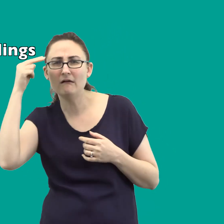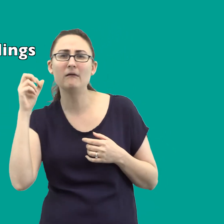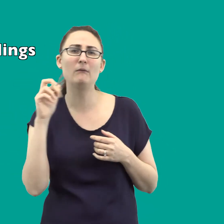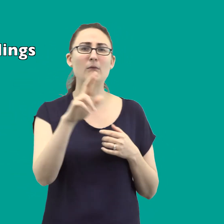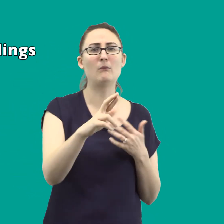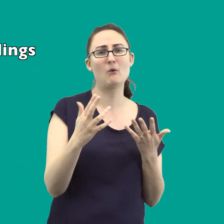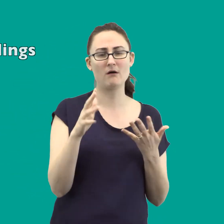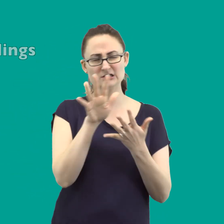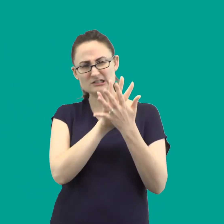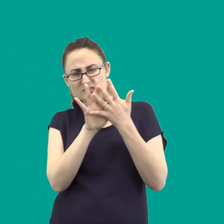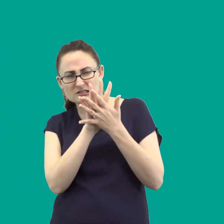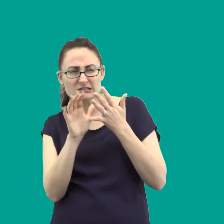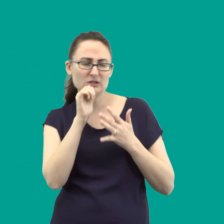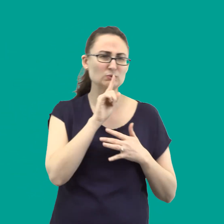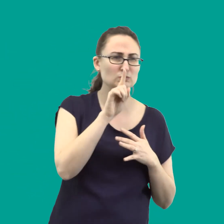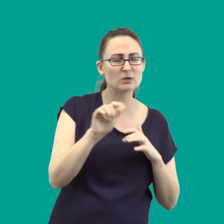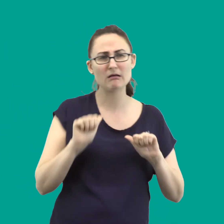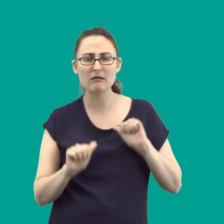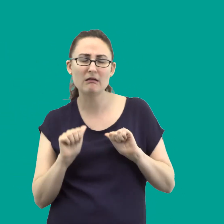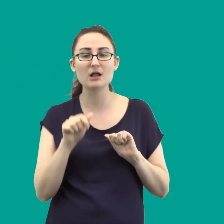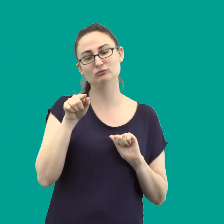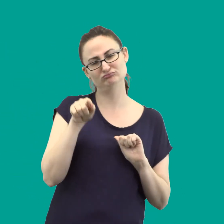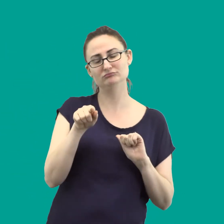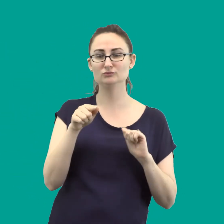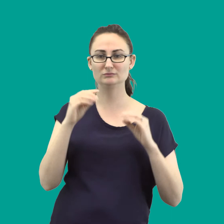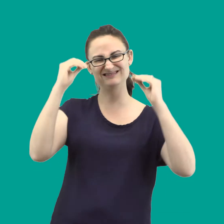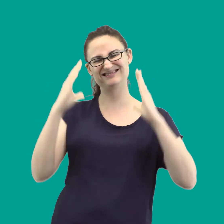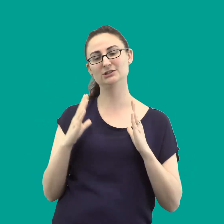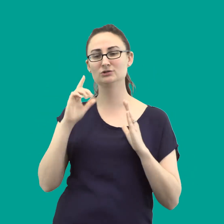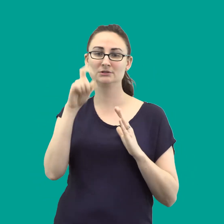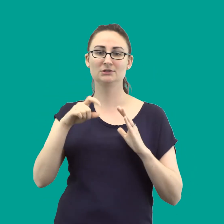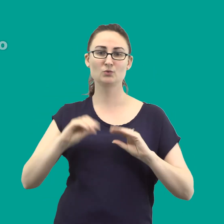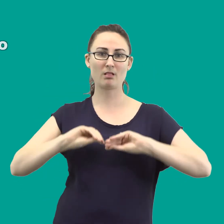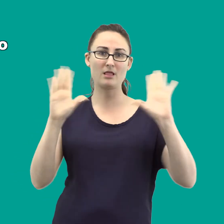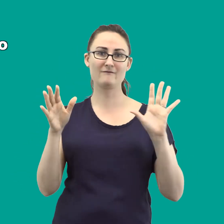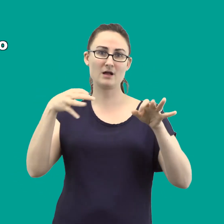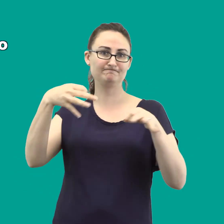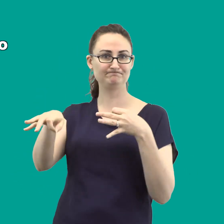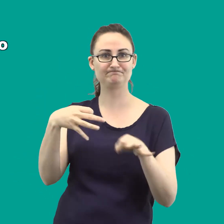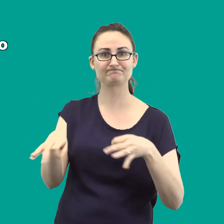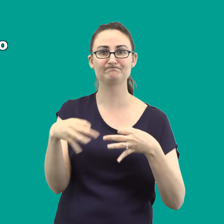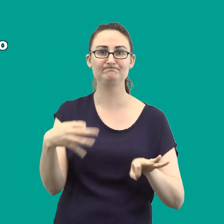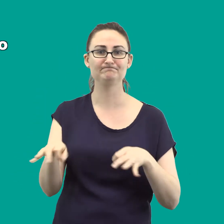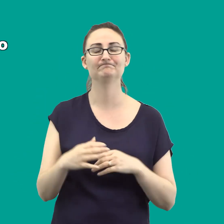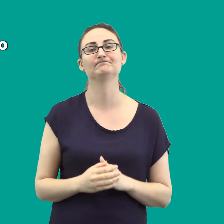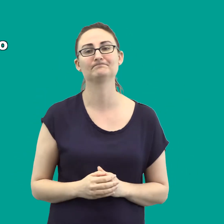misunderstood, vague information, or information they don't fully comprehend. As the teacher, you need to clarify or